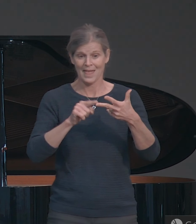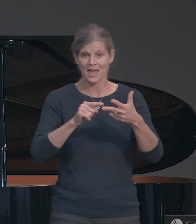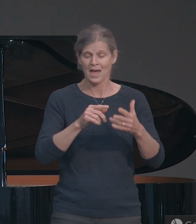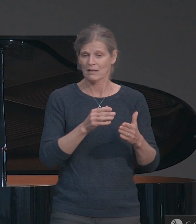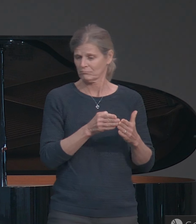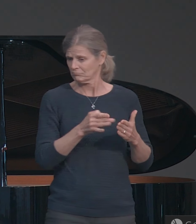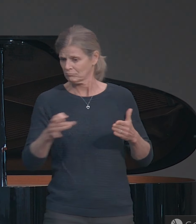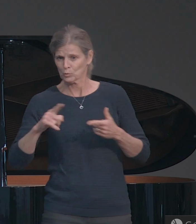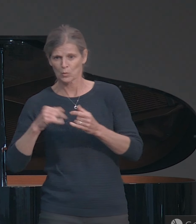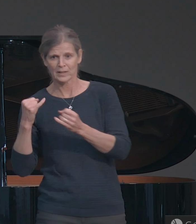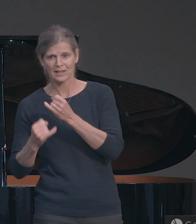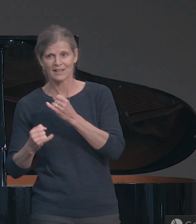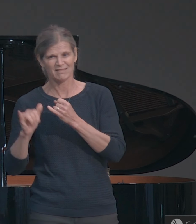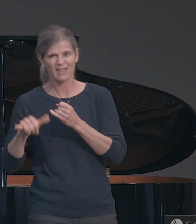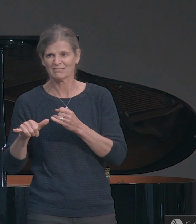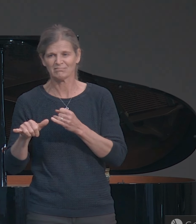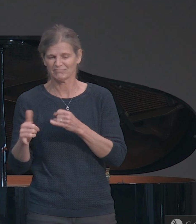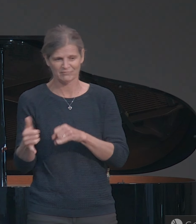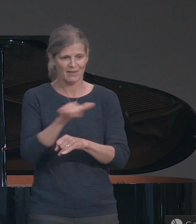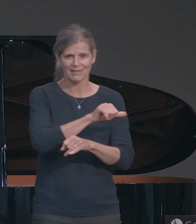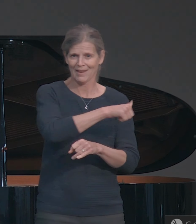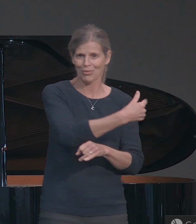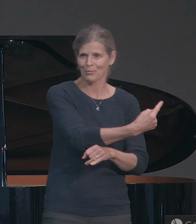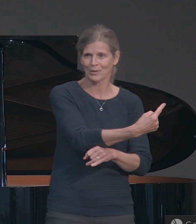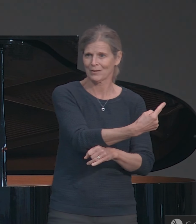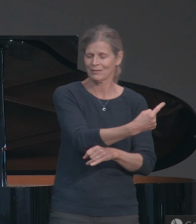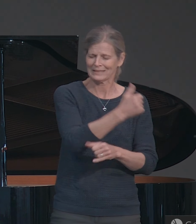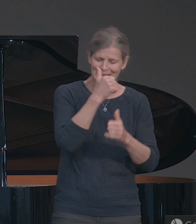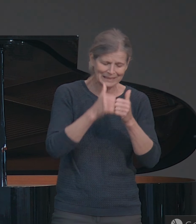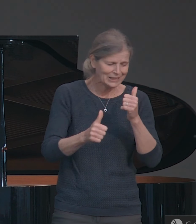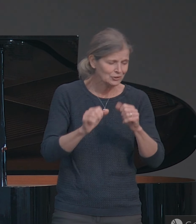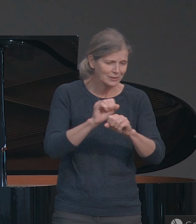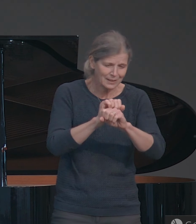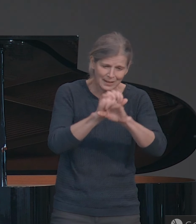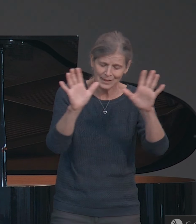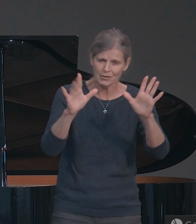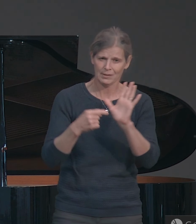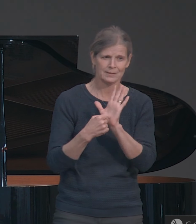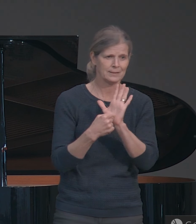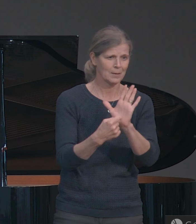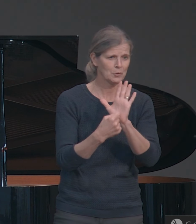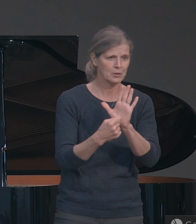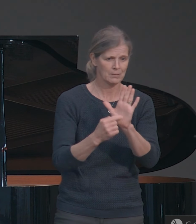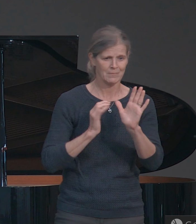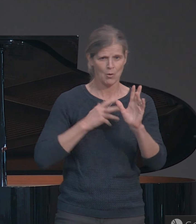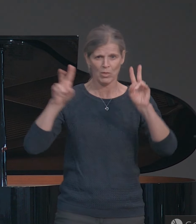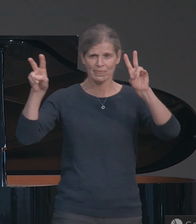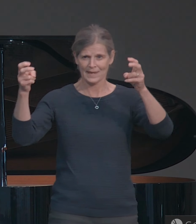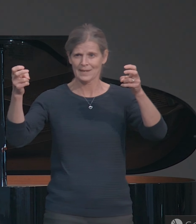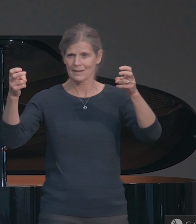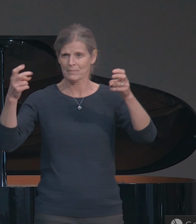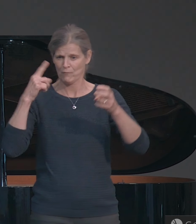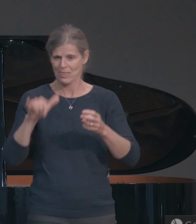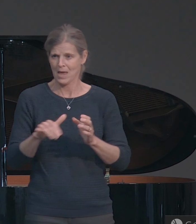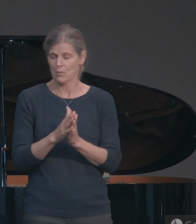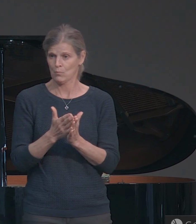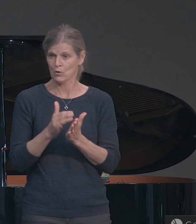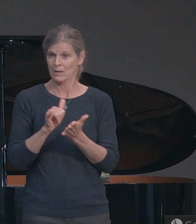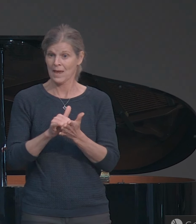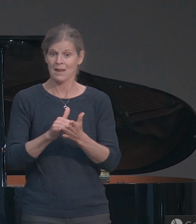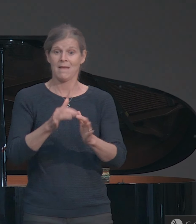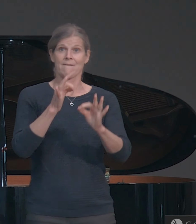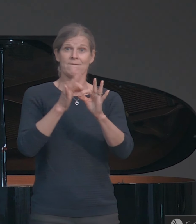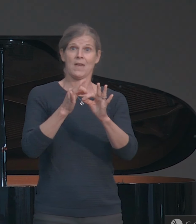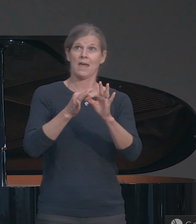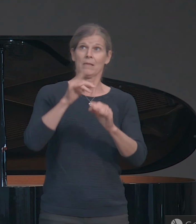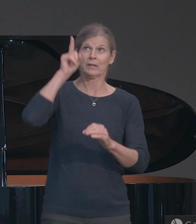no different. Each oracle clearly demonstrates our theme for the book, that the